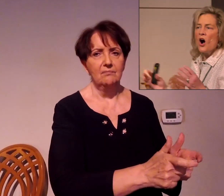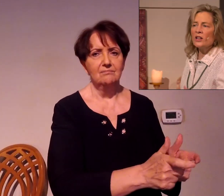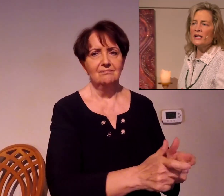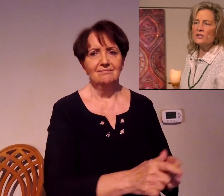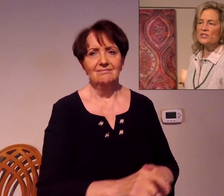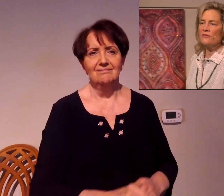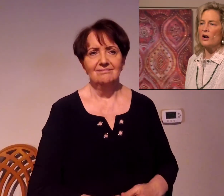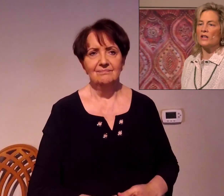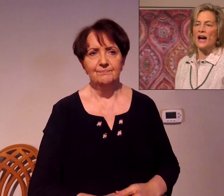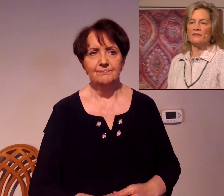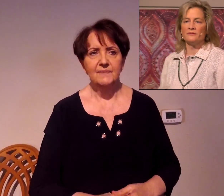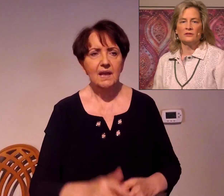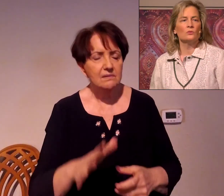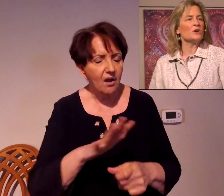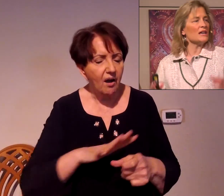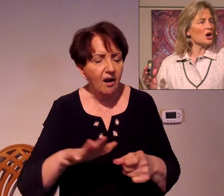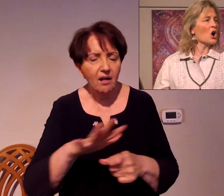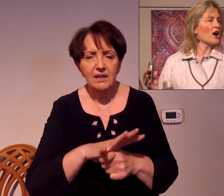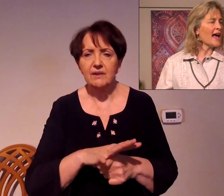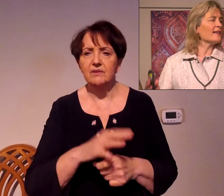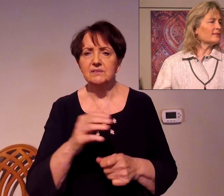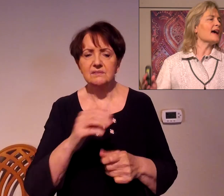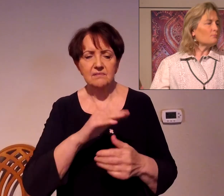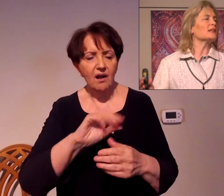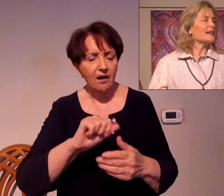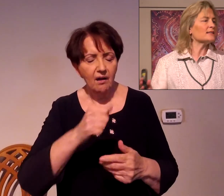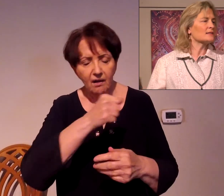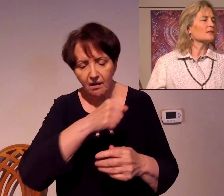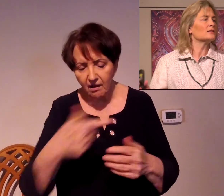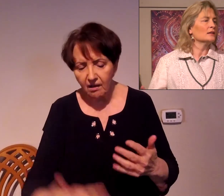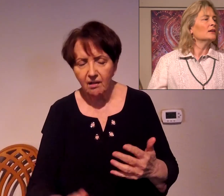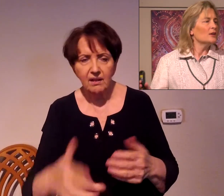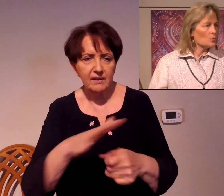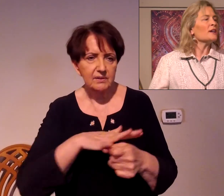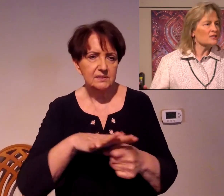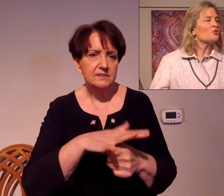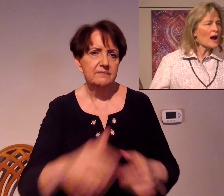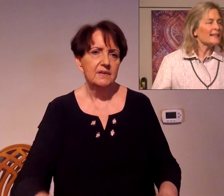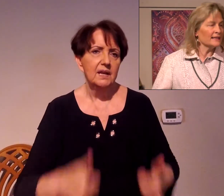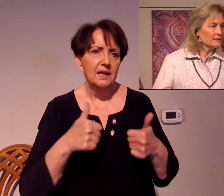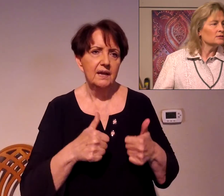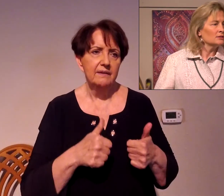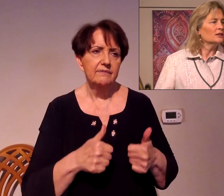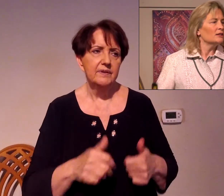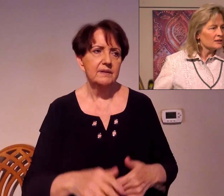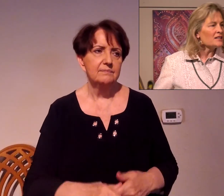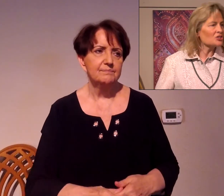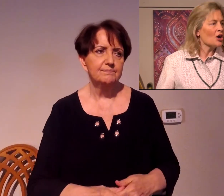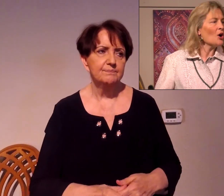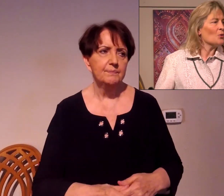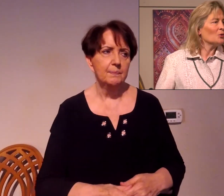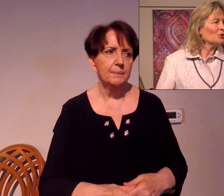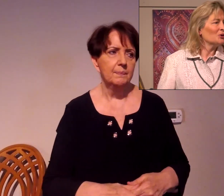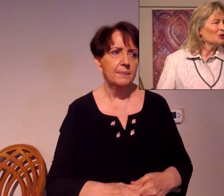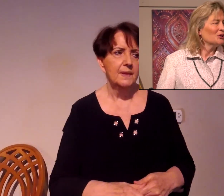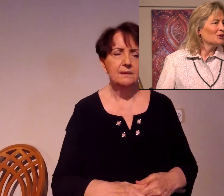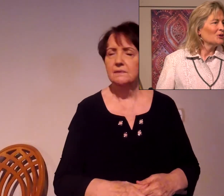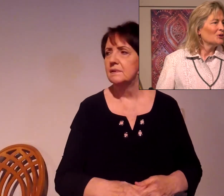In all areas of our life, we are at that place where it's rattling. Let's